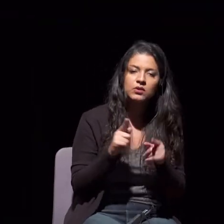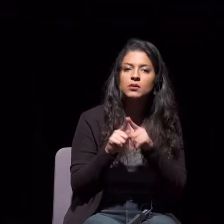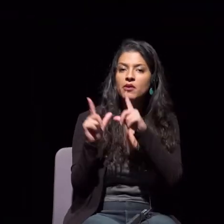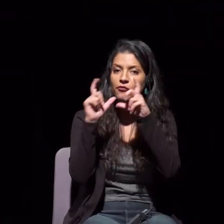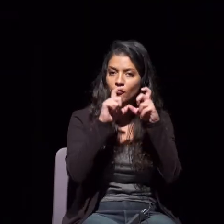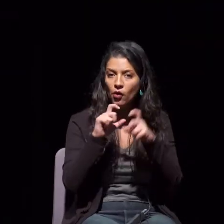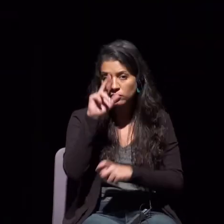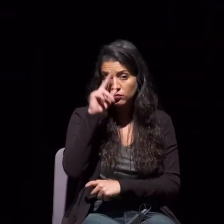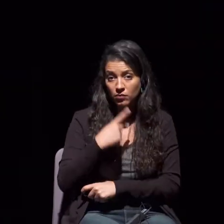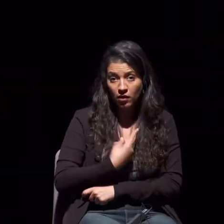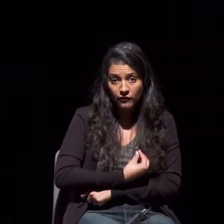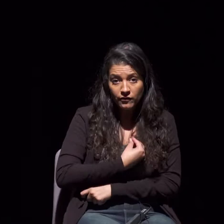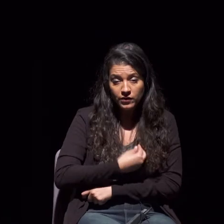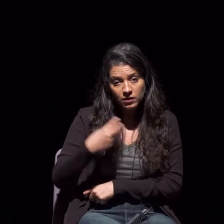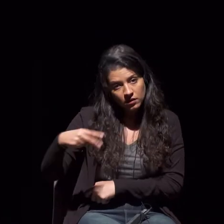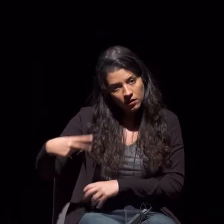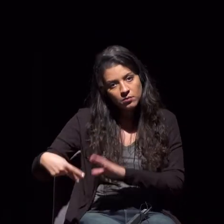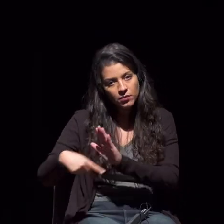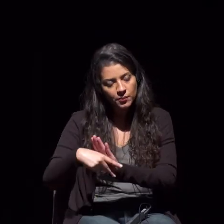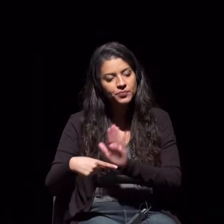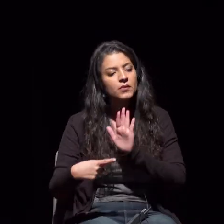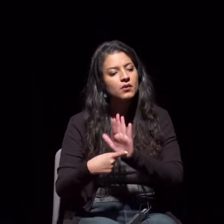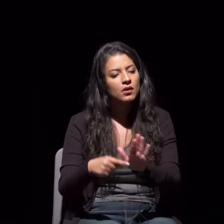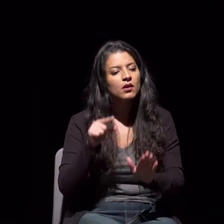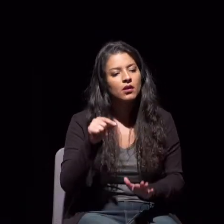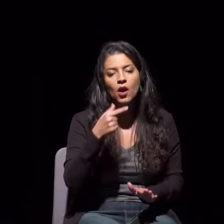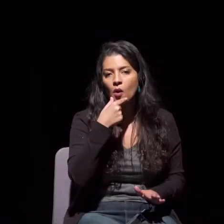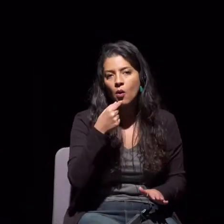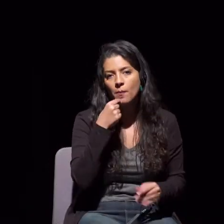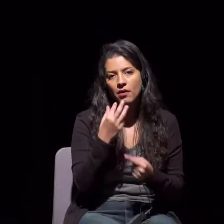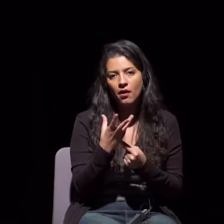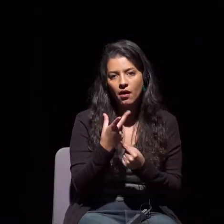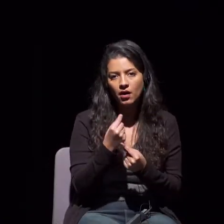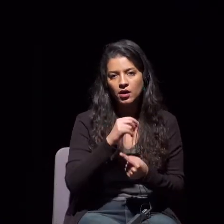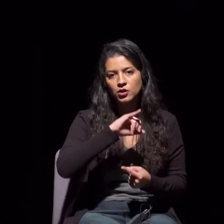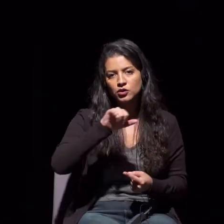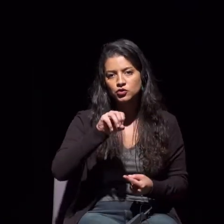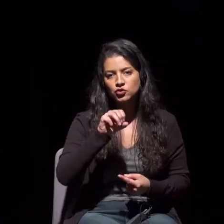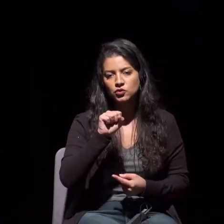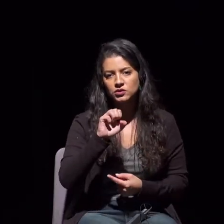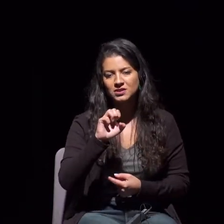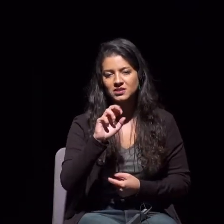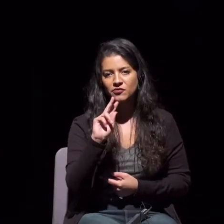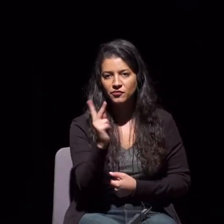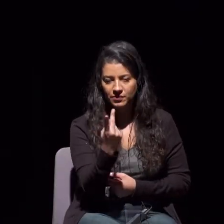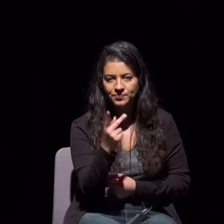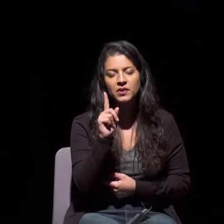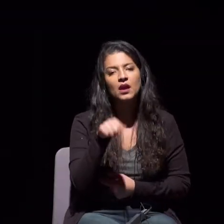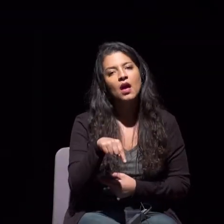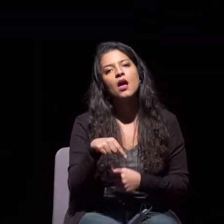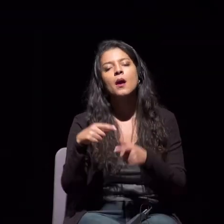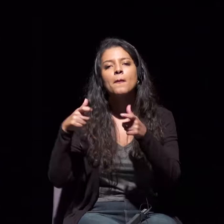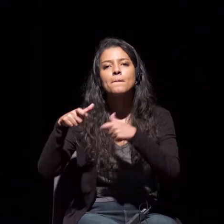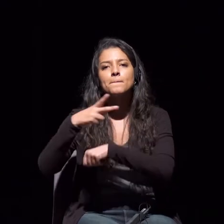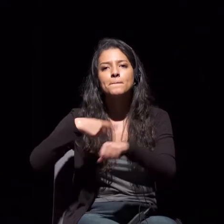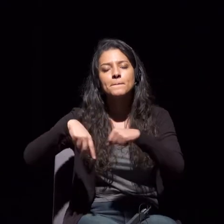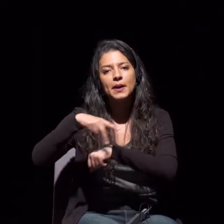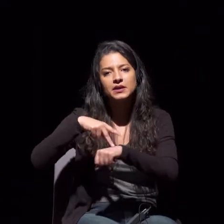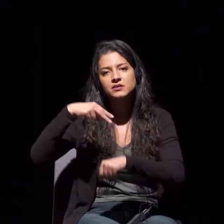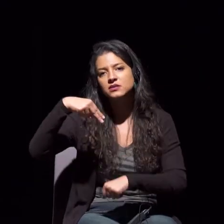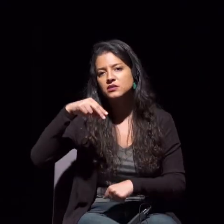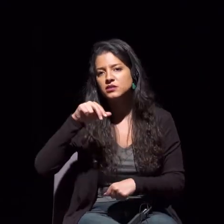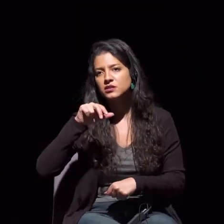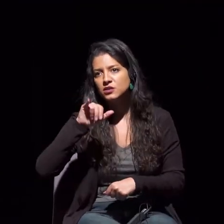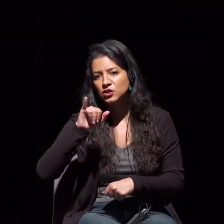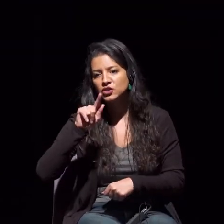childhood of Joseph, an orphan boy of Nigerian and Irish parentage, growing up in London in the